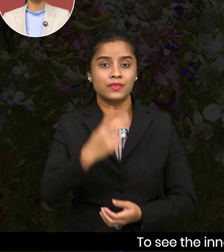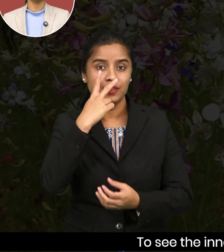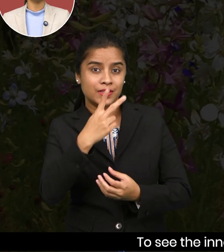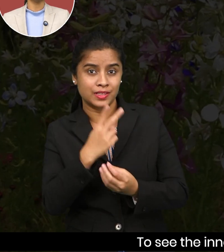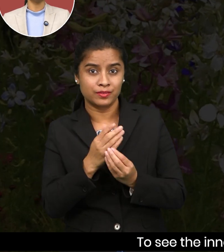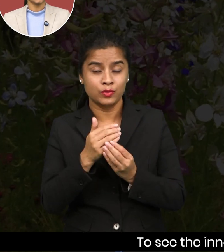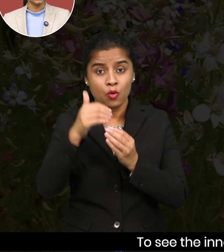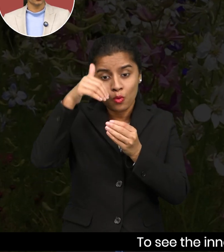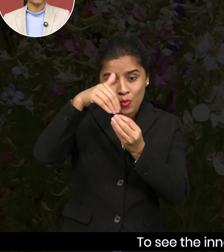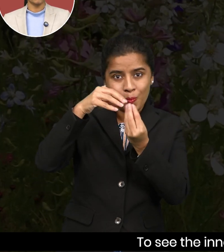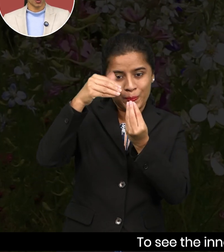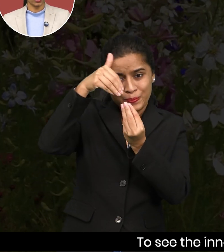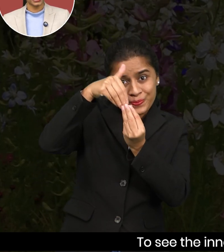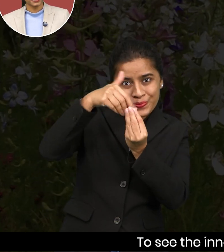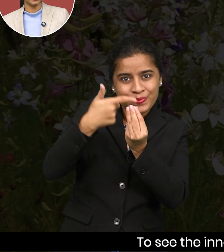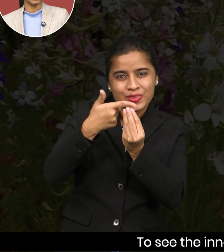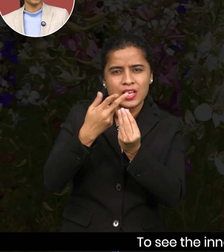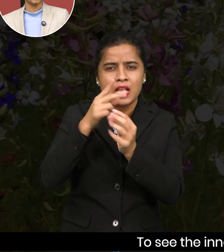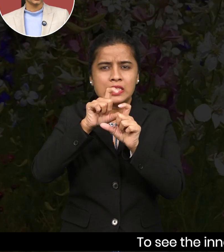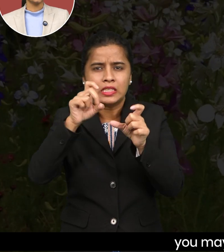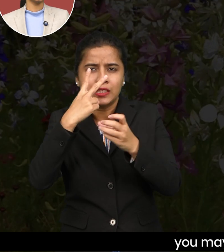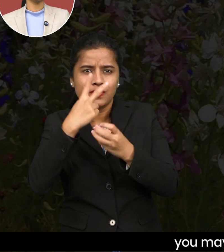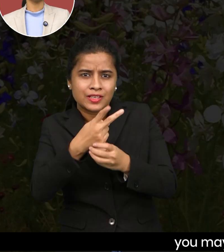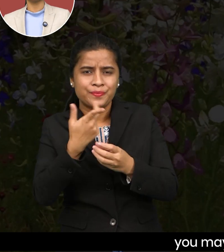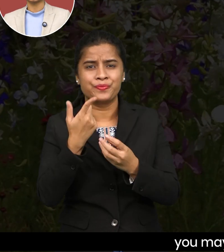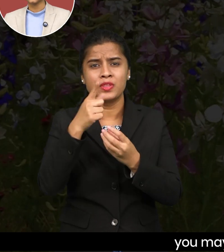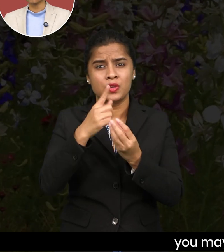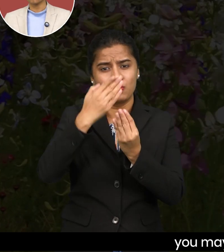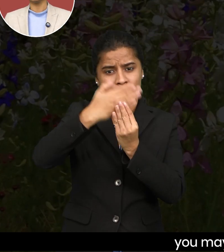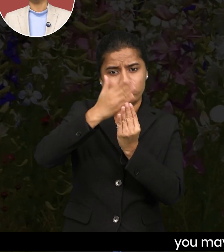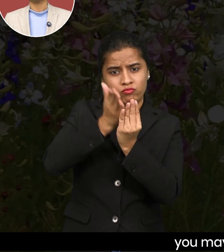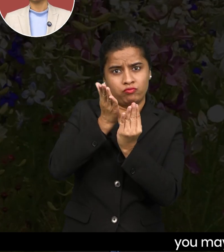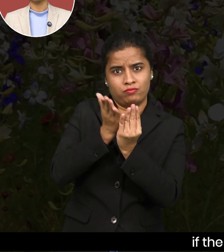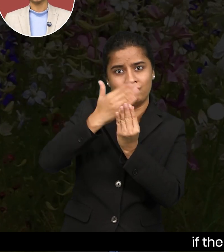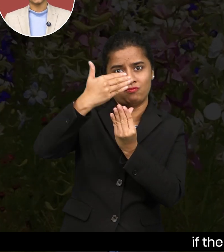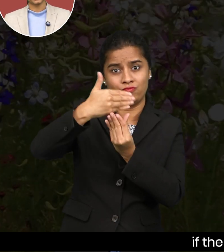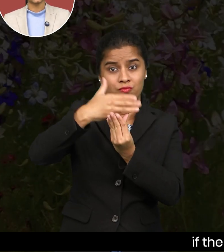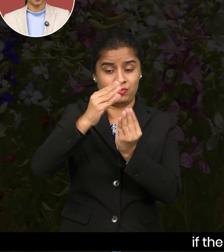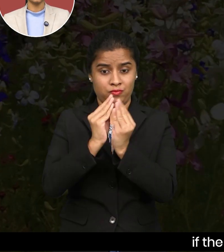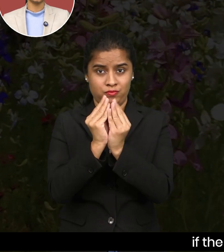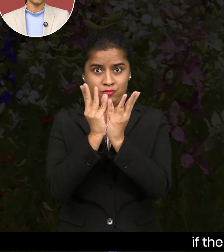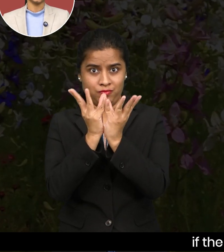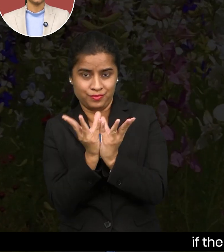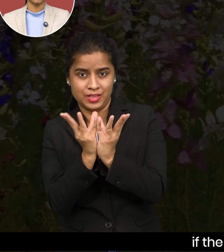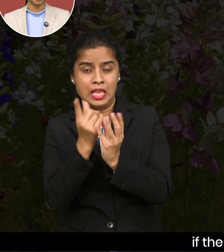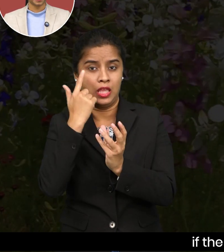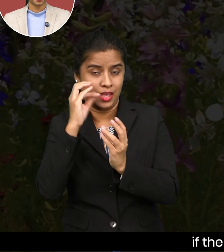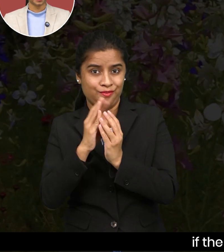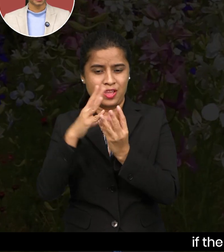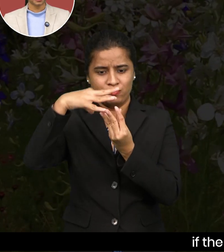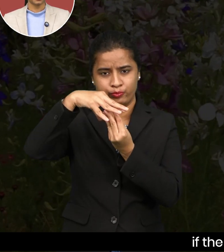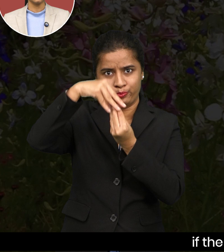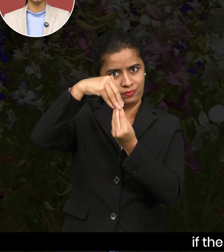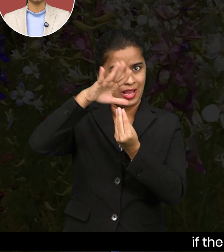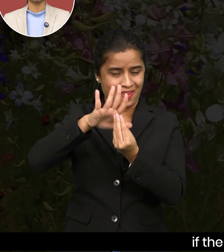To see the inner parts of a flower clearly, you may need to cut it open if the petals are joined.